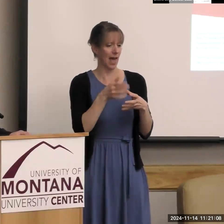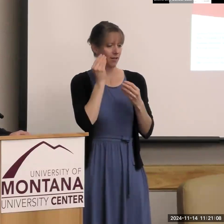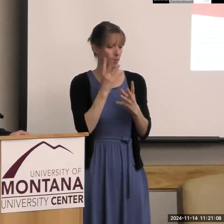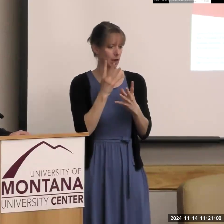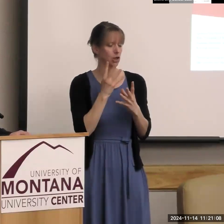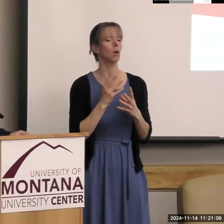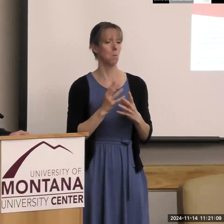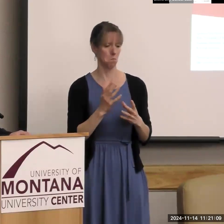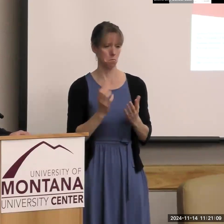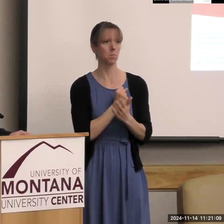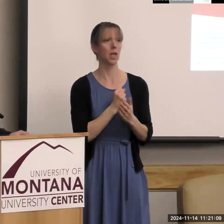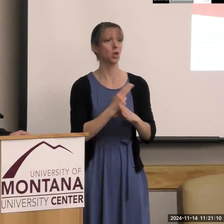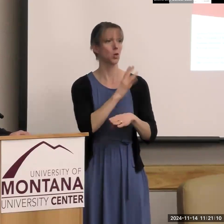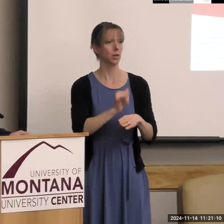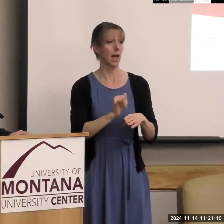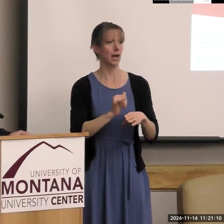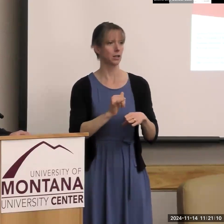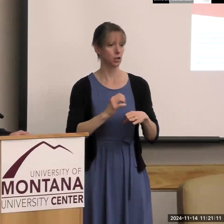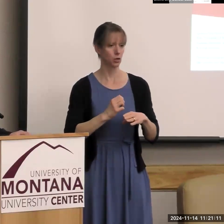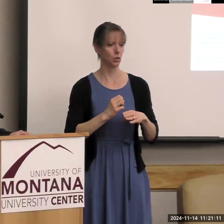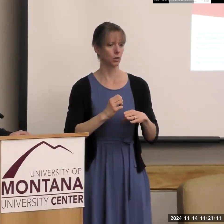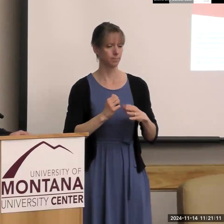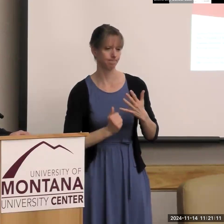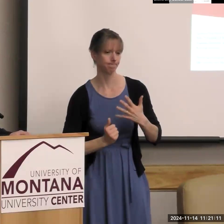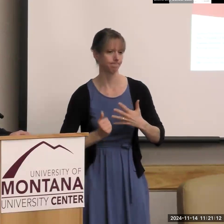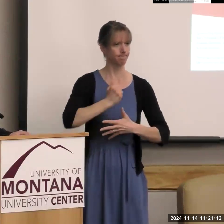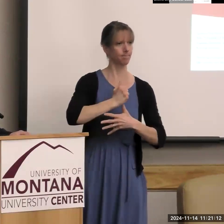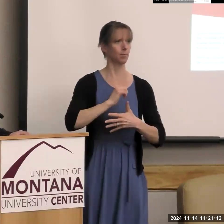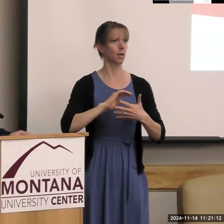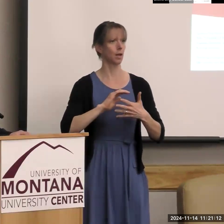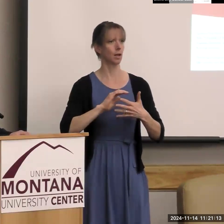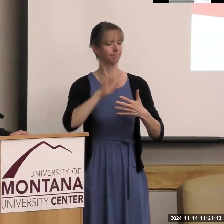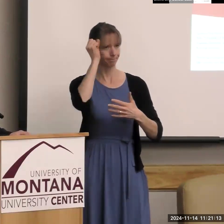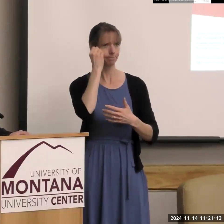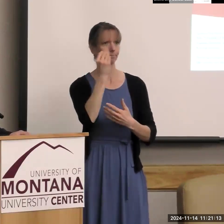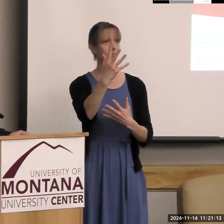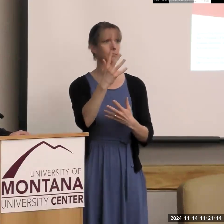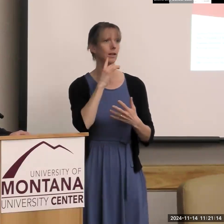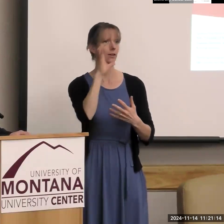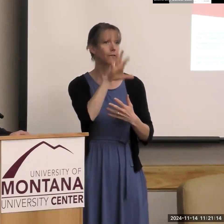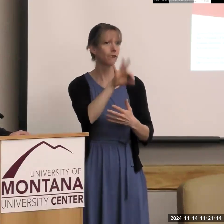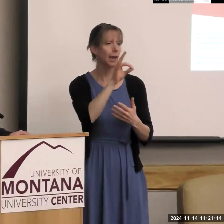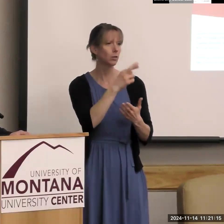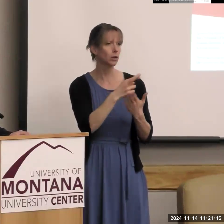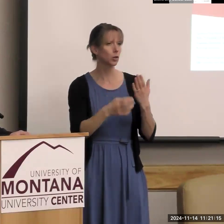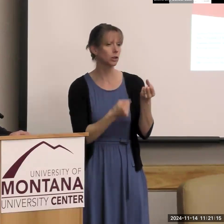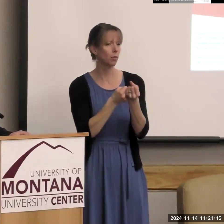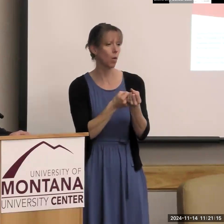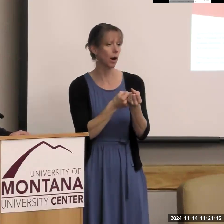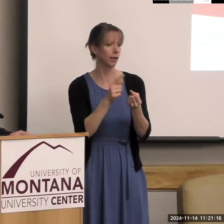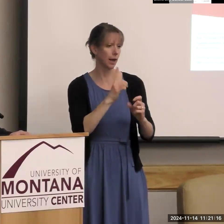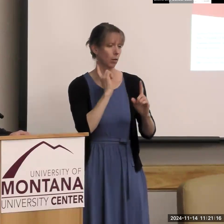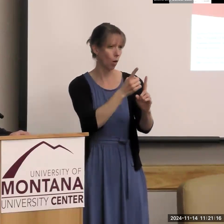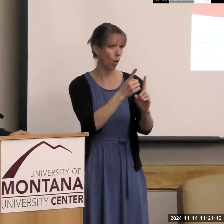continue that fight towards, that they can continue to seek resources to fund that work. You can't, trying